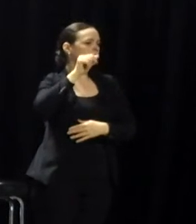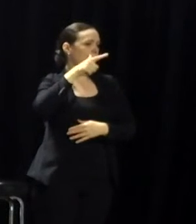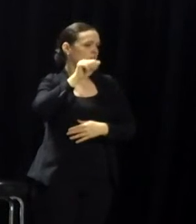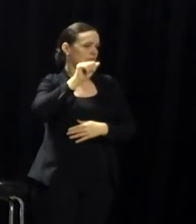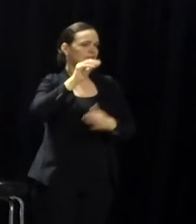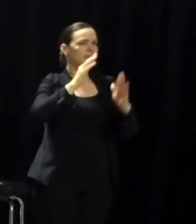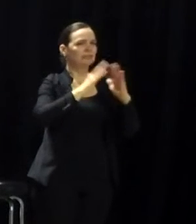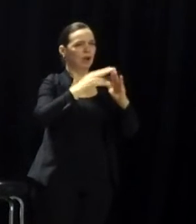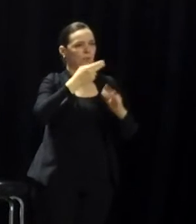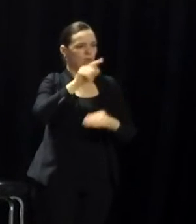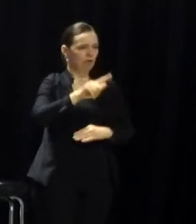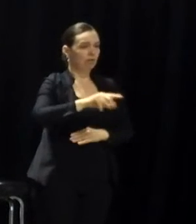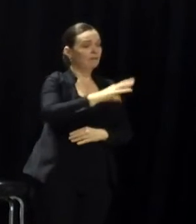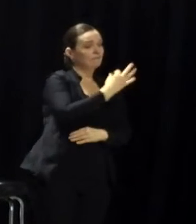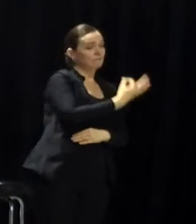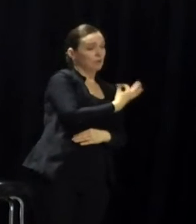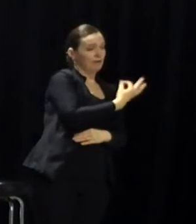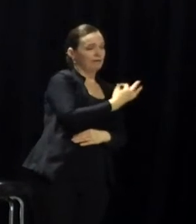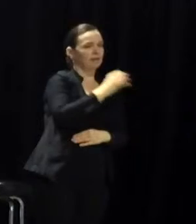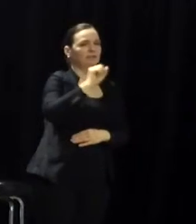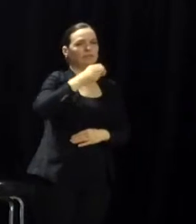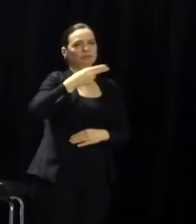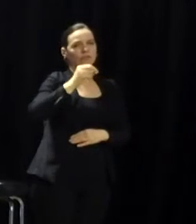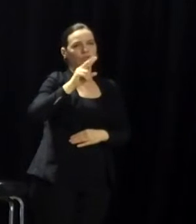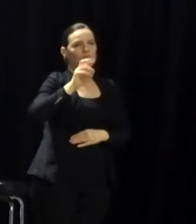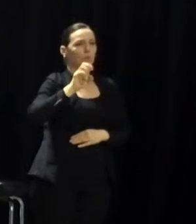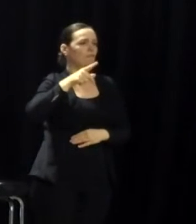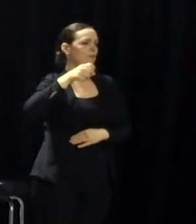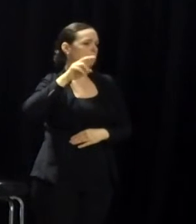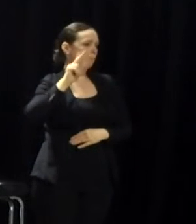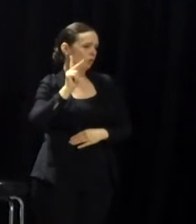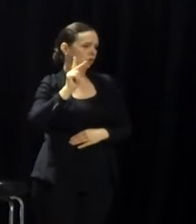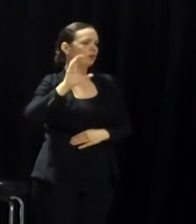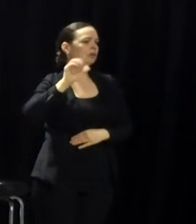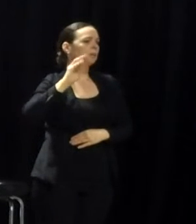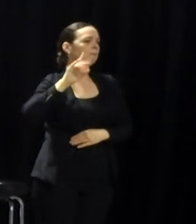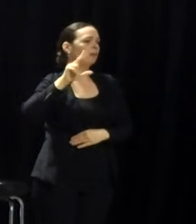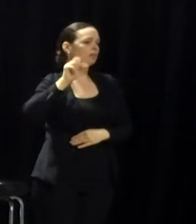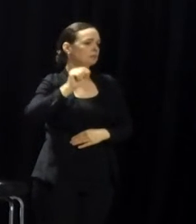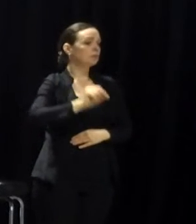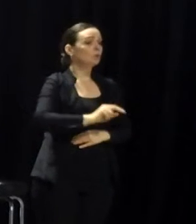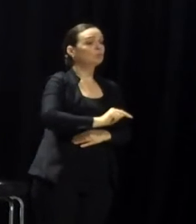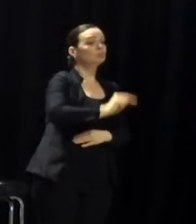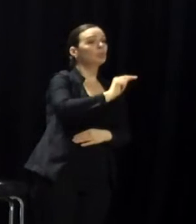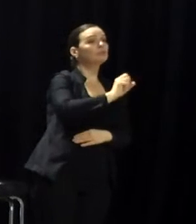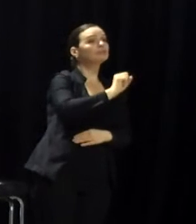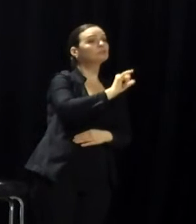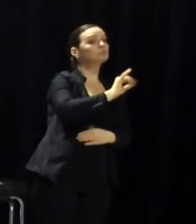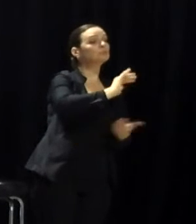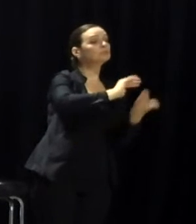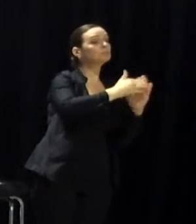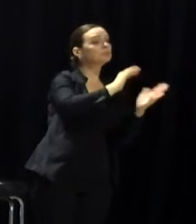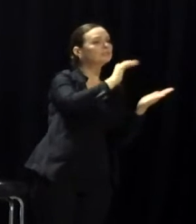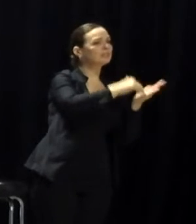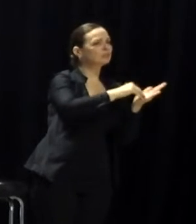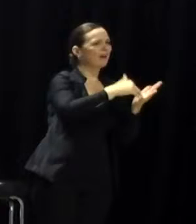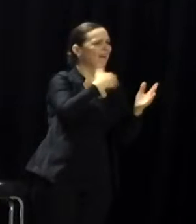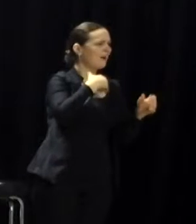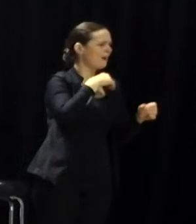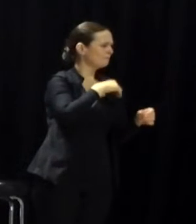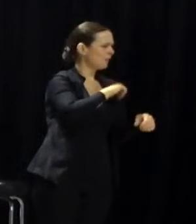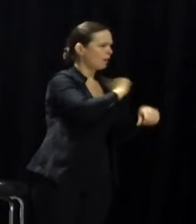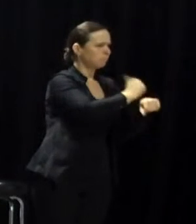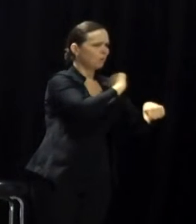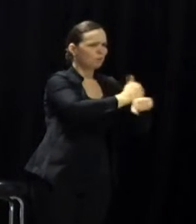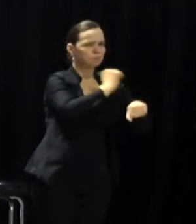Syracuse Community Center. So we have our symptomatic testing, we have our community testing sites for asymptomatic, trying to find those